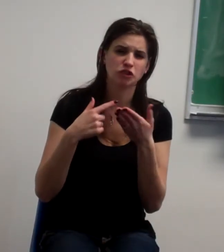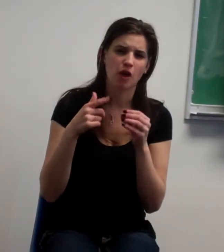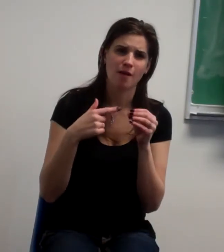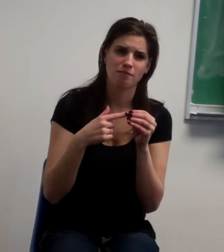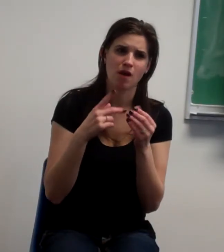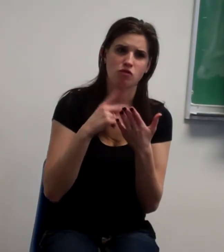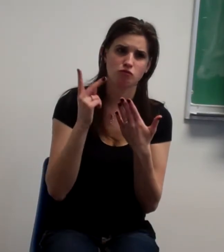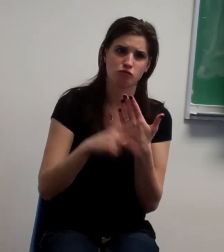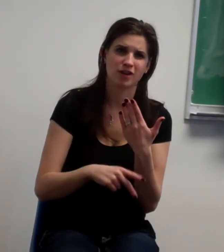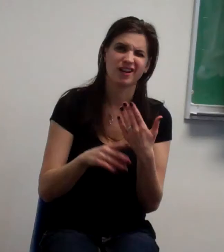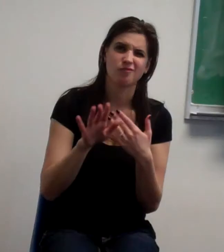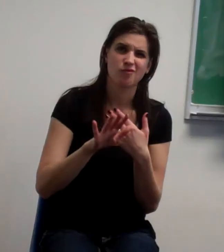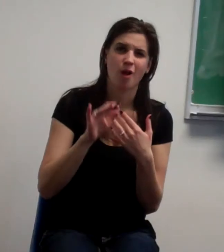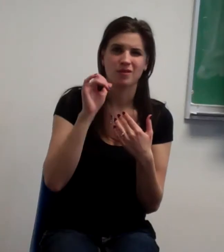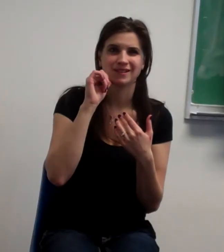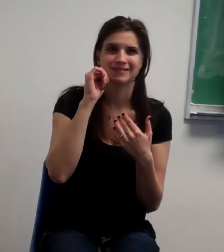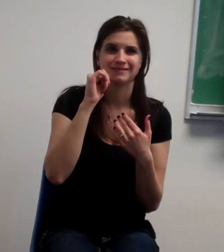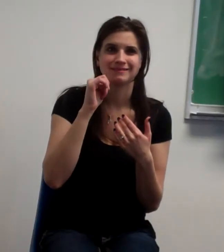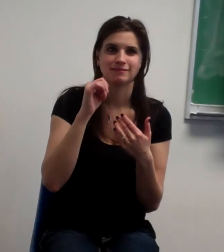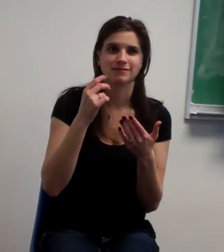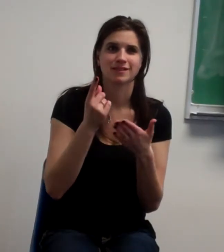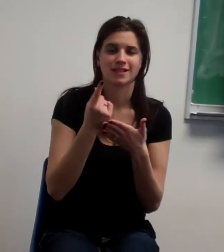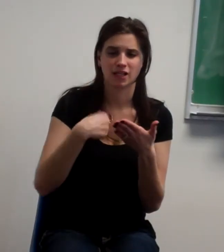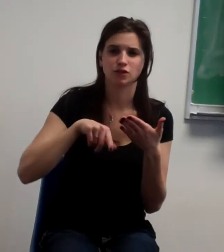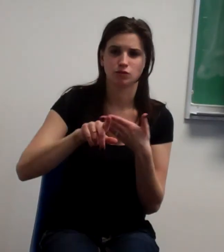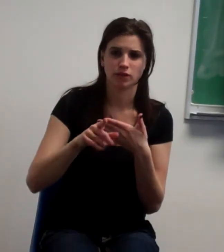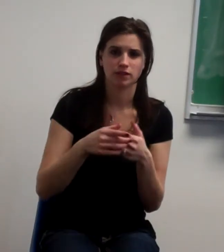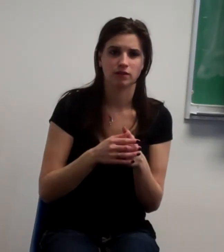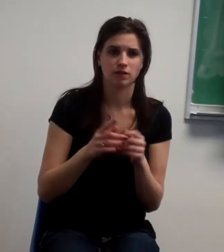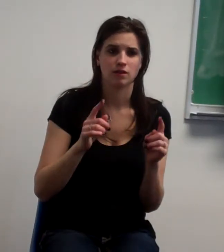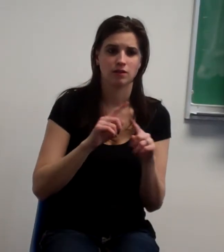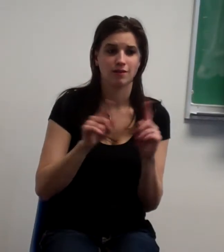if you're not familiar with it, read the thing. I'm not going to stop and tell you right now because it's online.